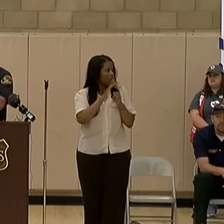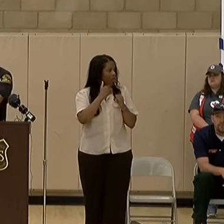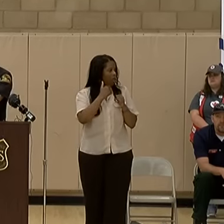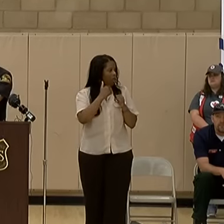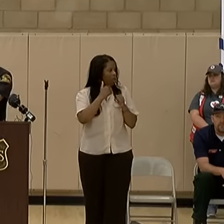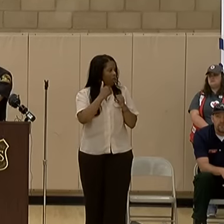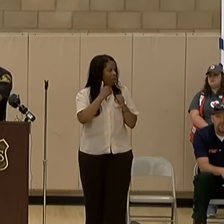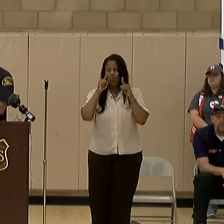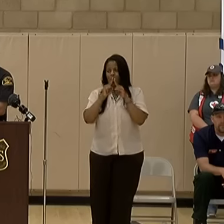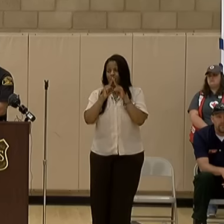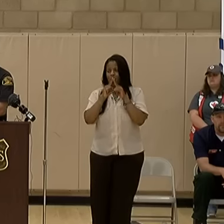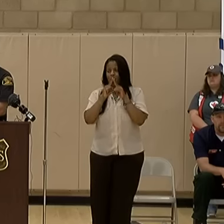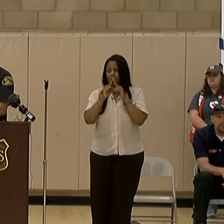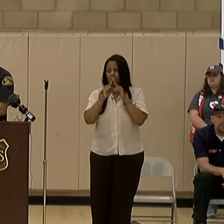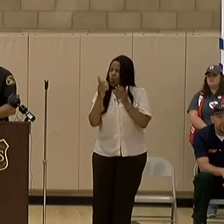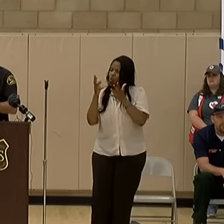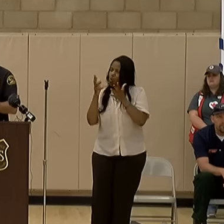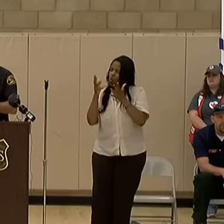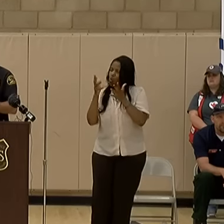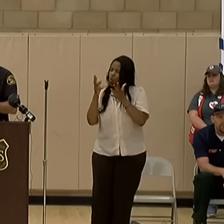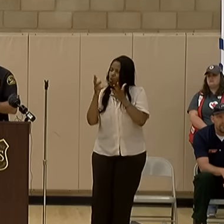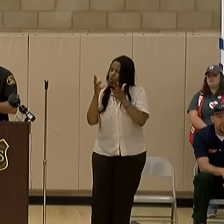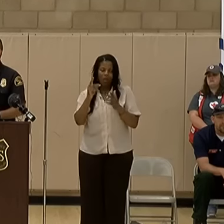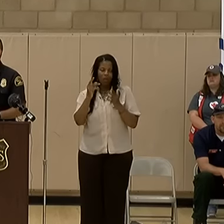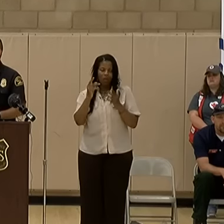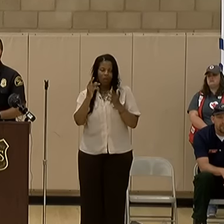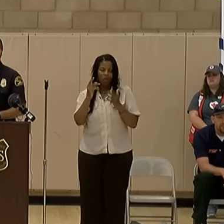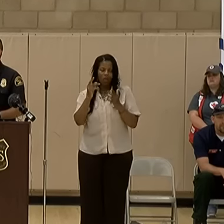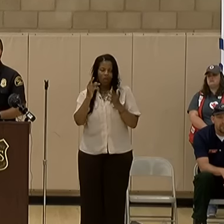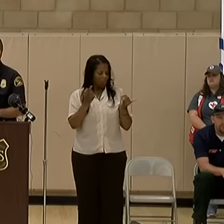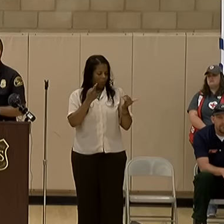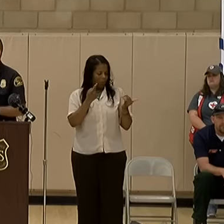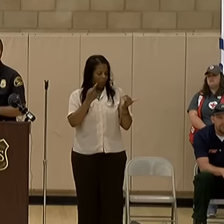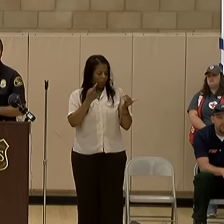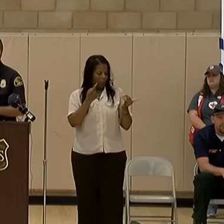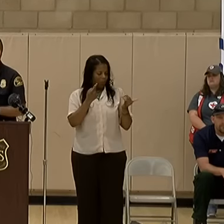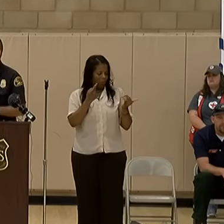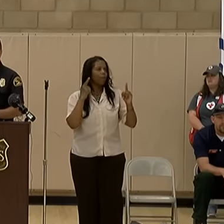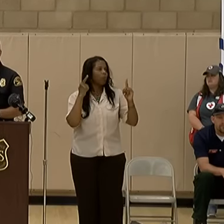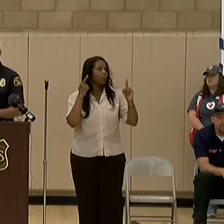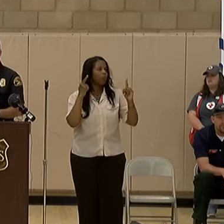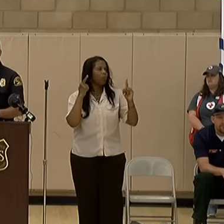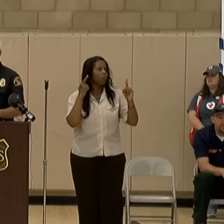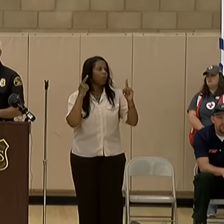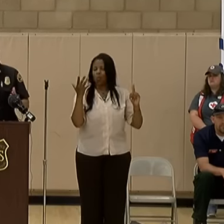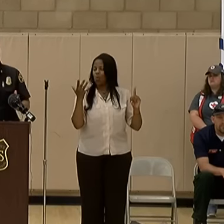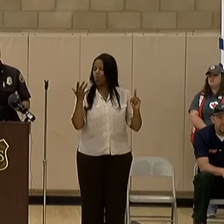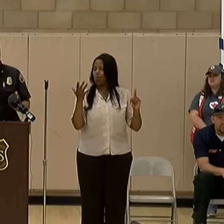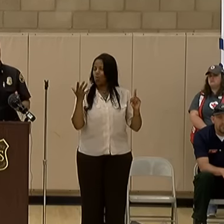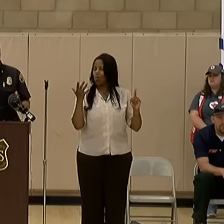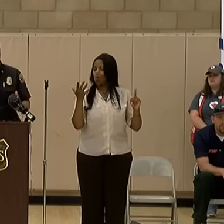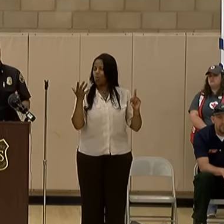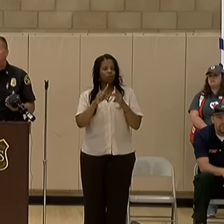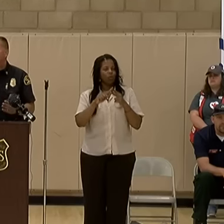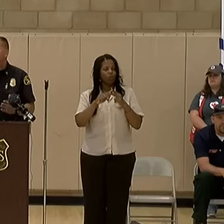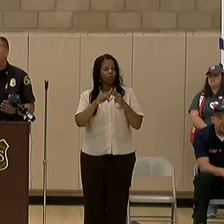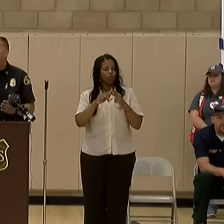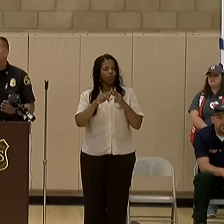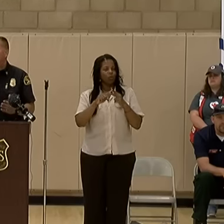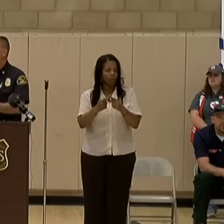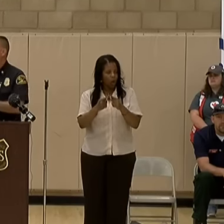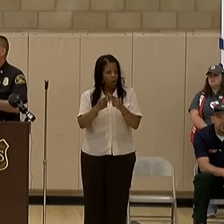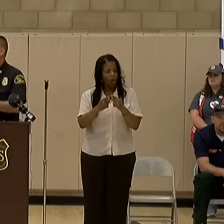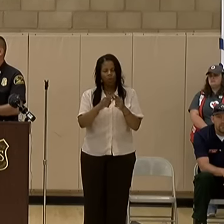you. We want you back in there right away. We are targeting to start repopulation of these communities